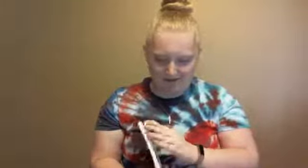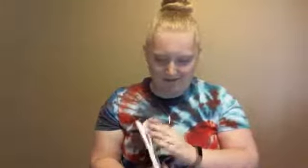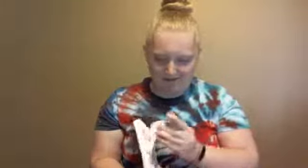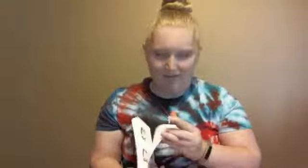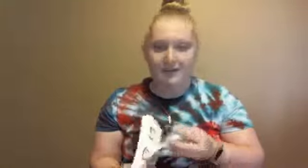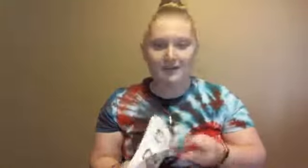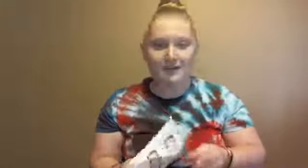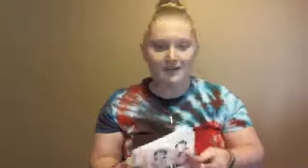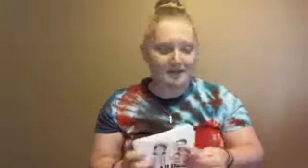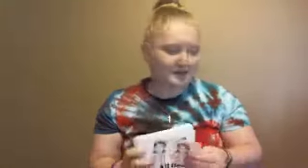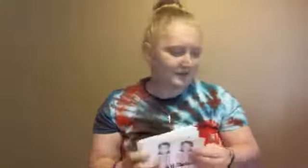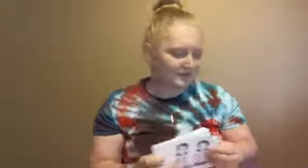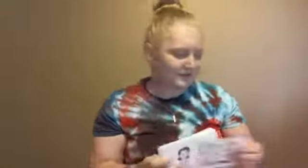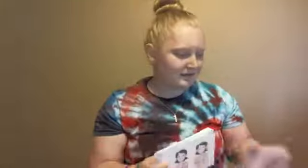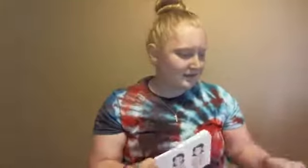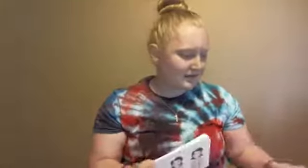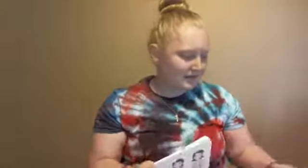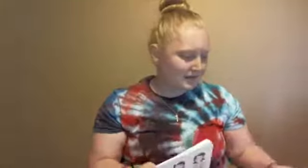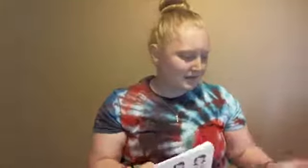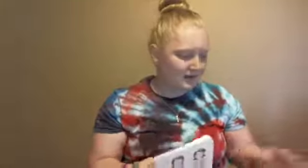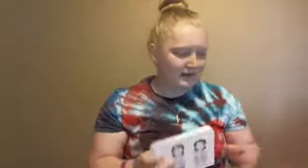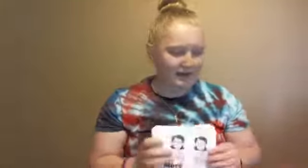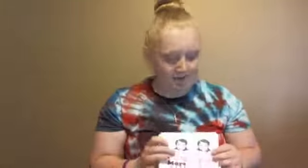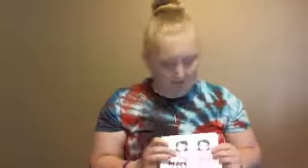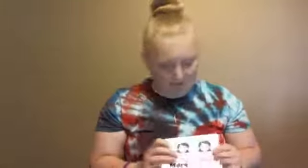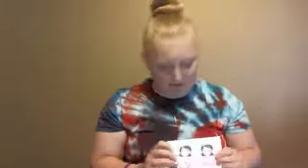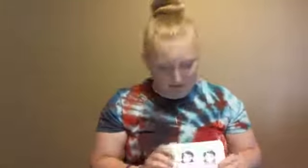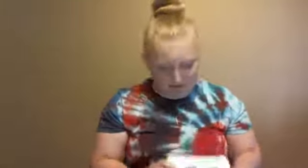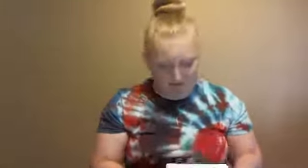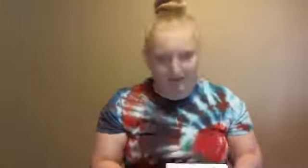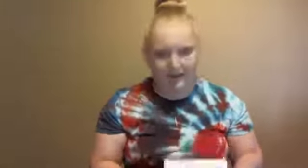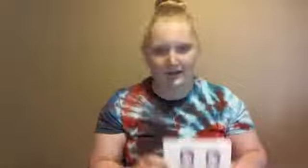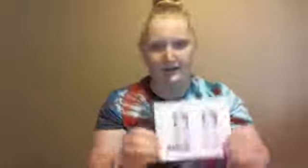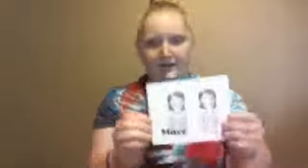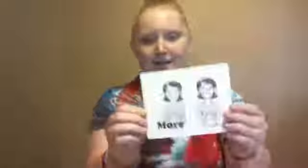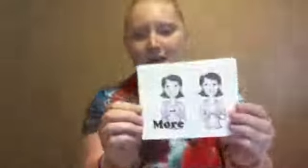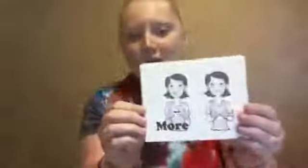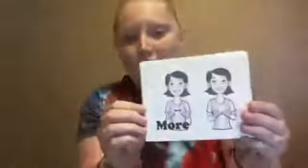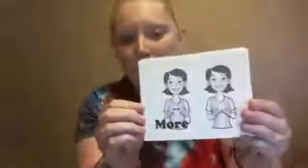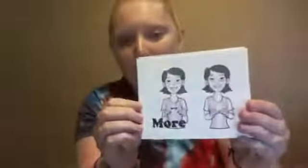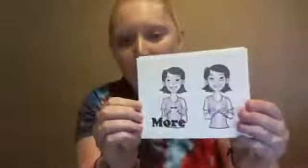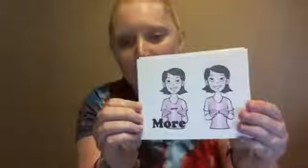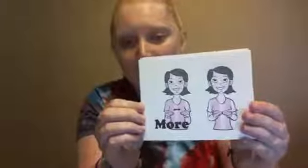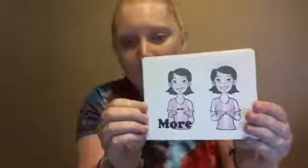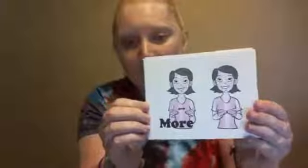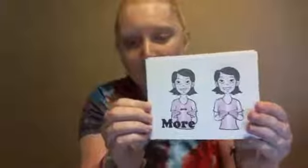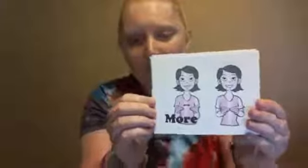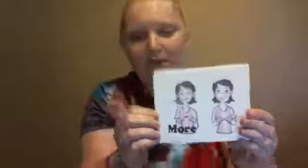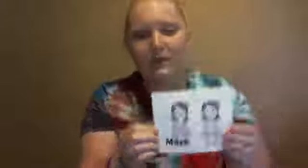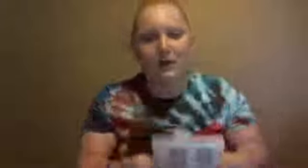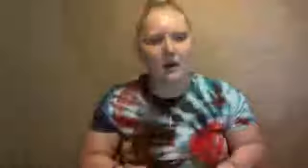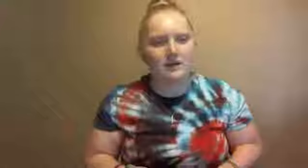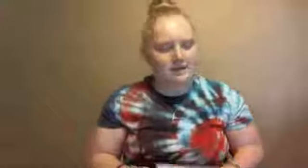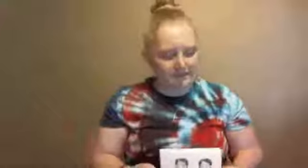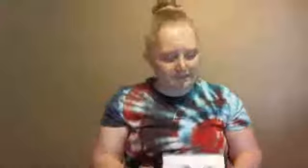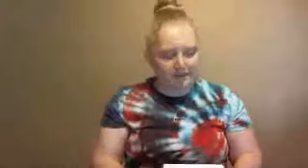Okay, so that was all done. And our next sign is more. So if you were still